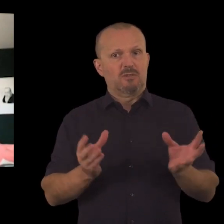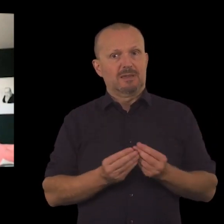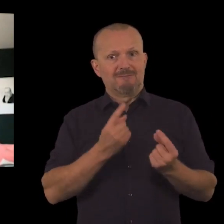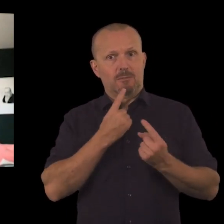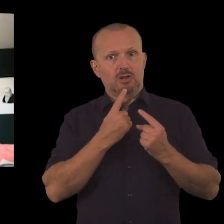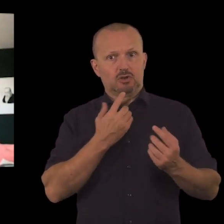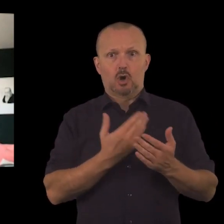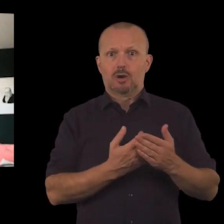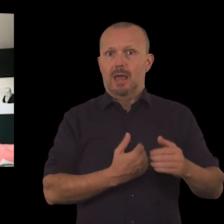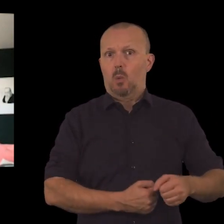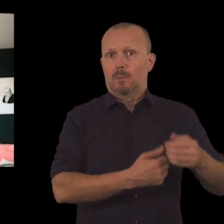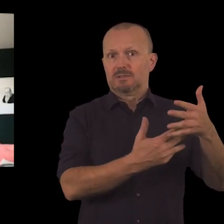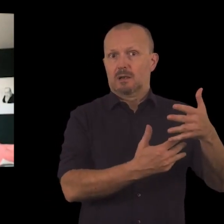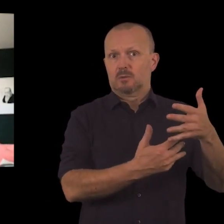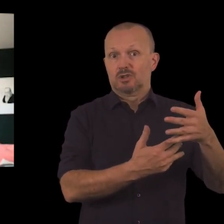on our